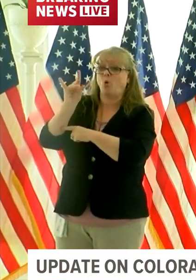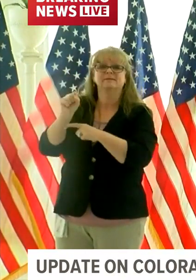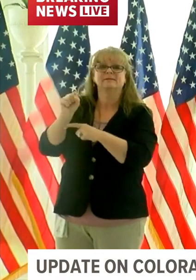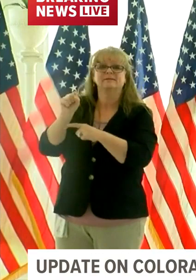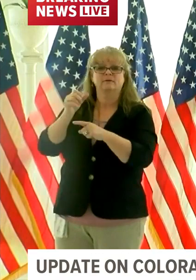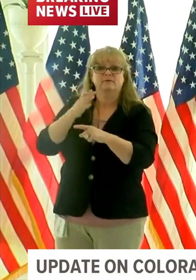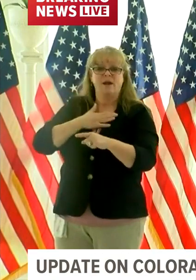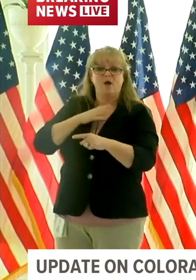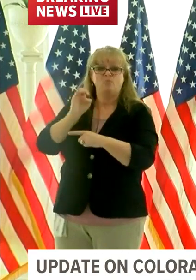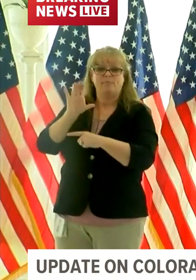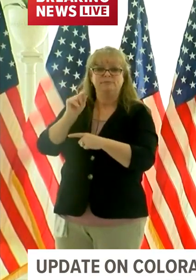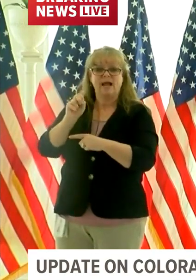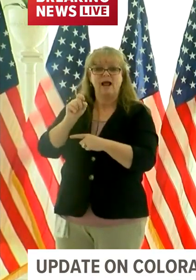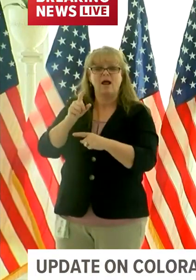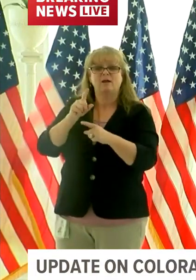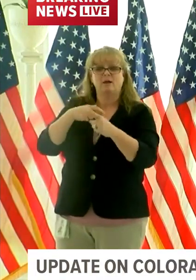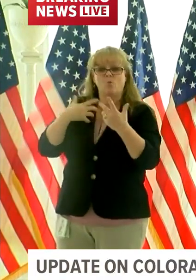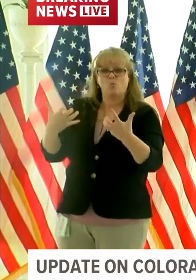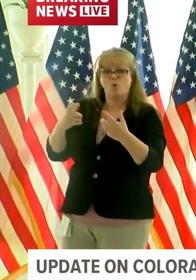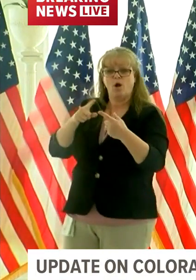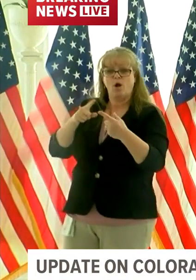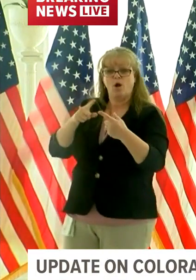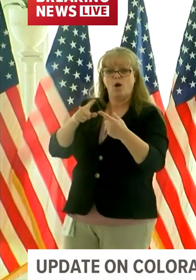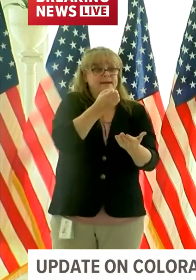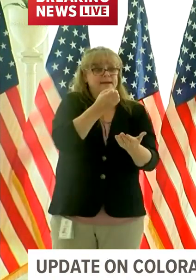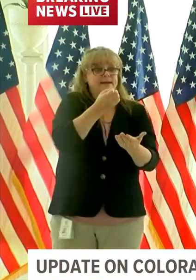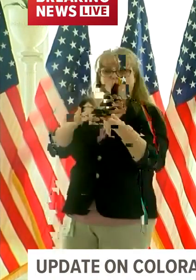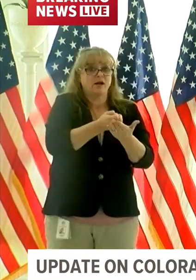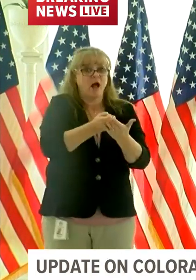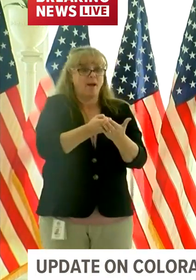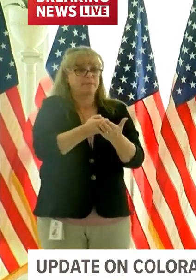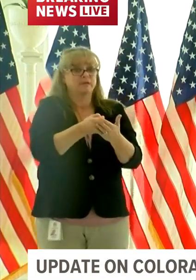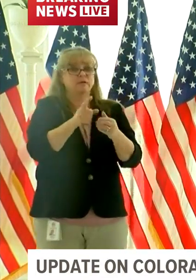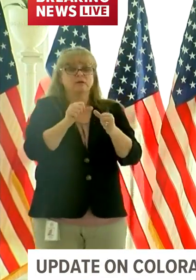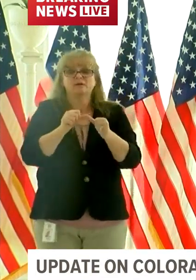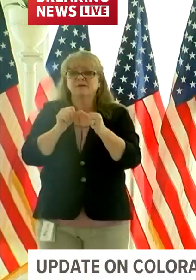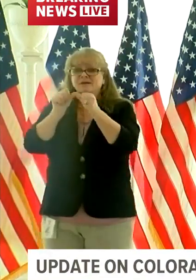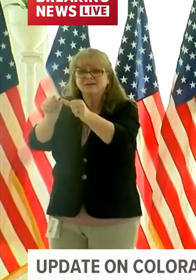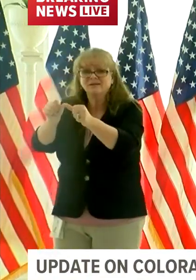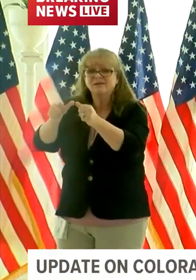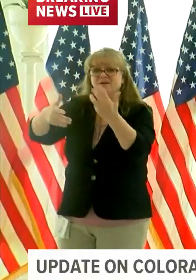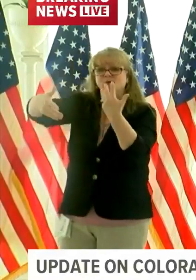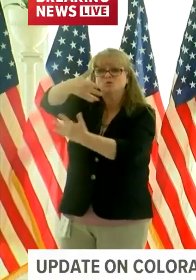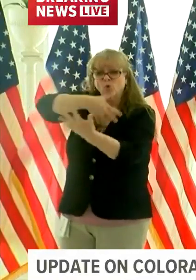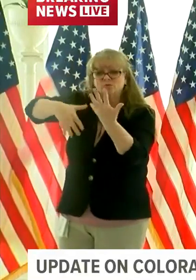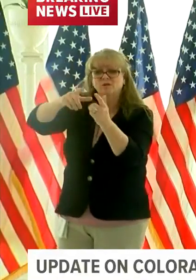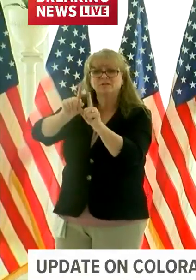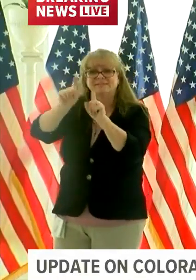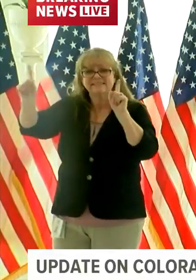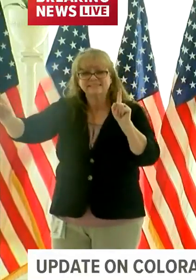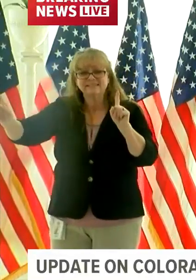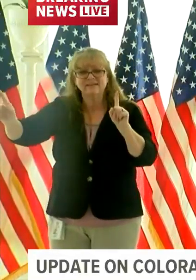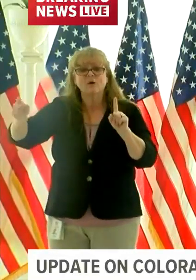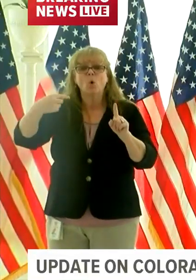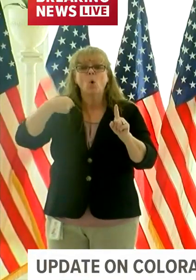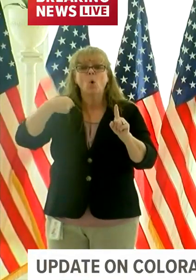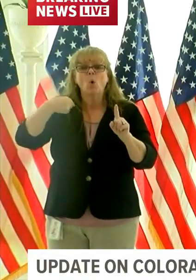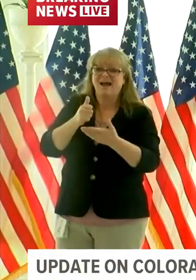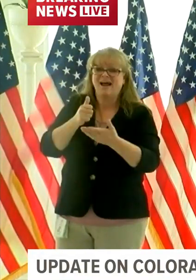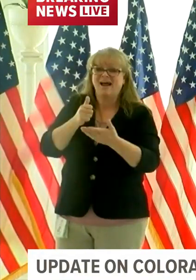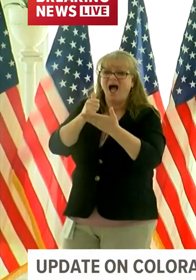people having to be together. That's exactly why we've cut red tape, reduced regulations. We've allowed people that, for instance,